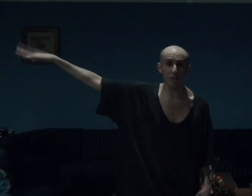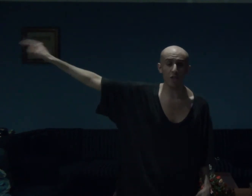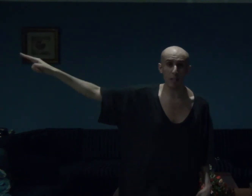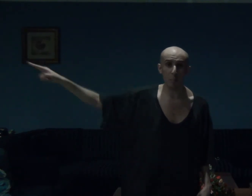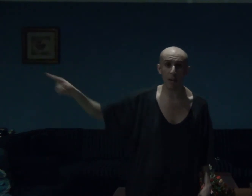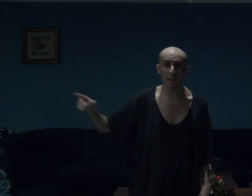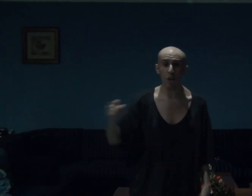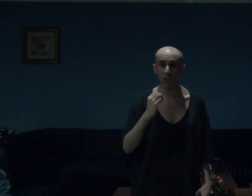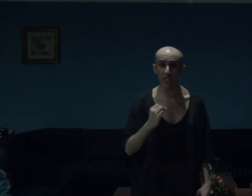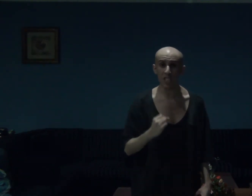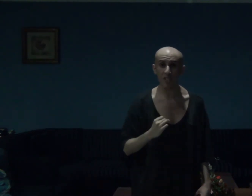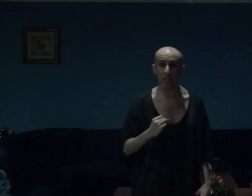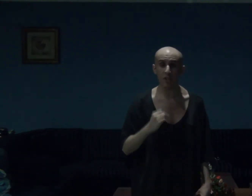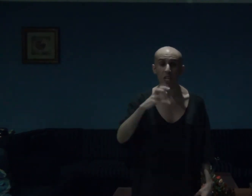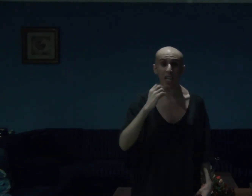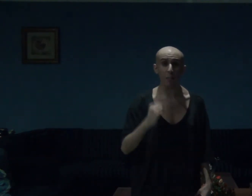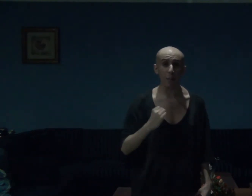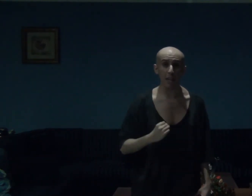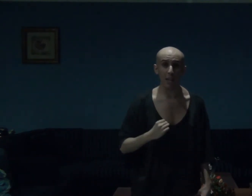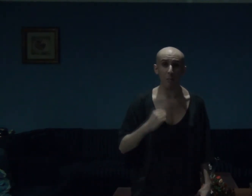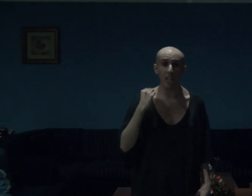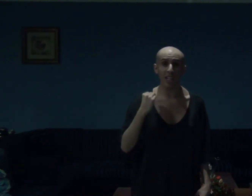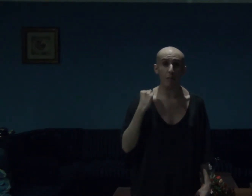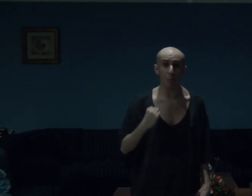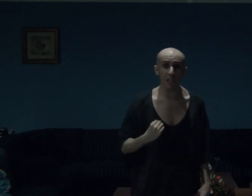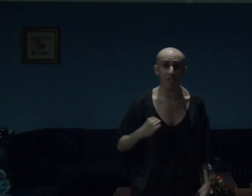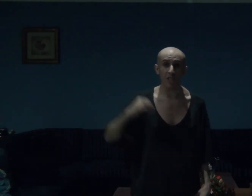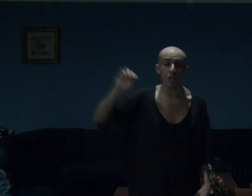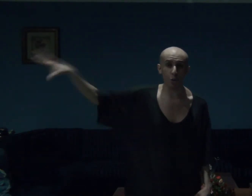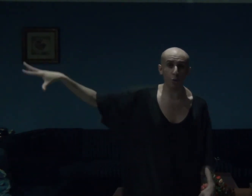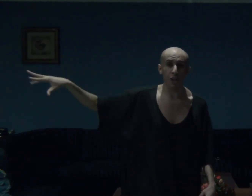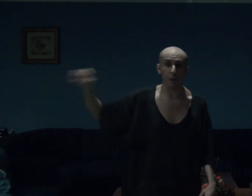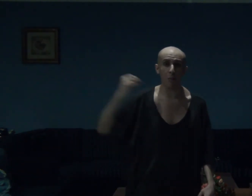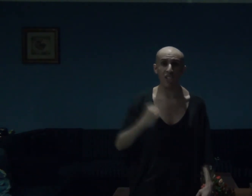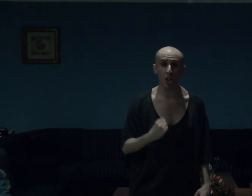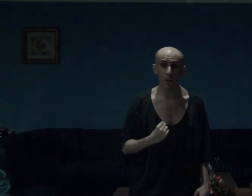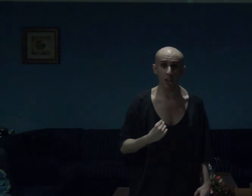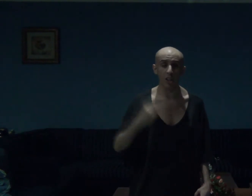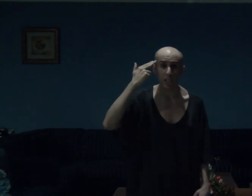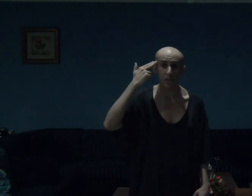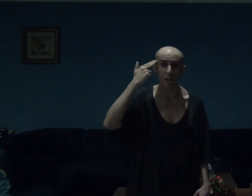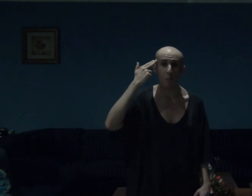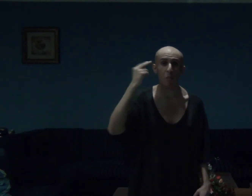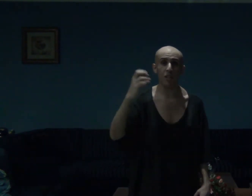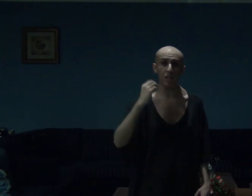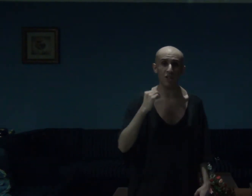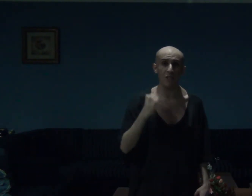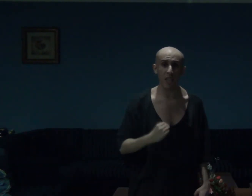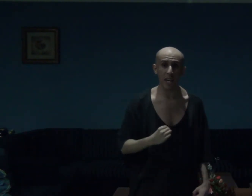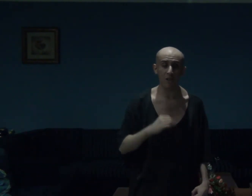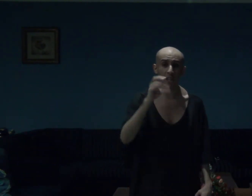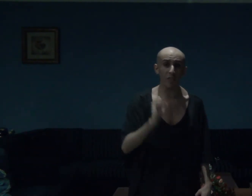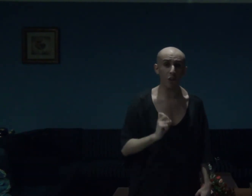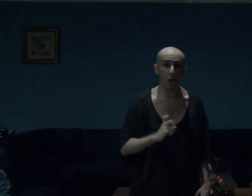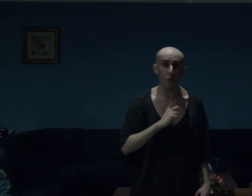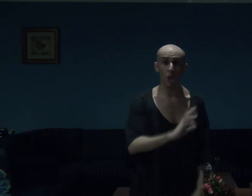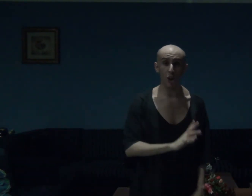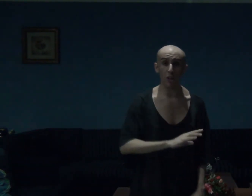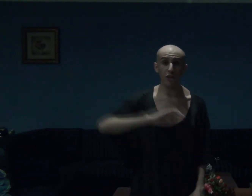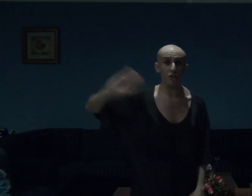But Ben, what he did, he had become a liability to them, and Carl killed him because of that, even though Carl did